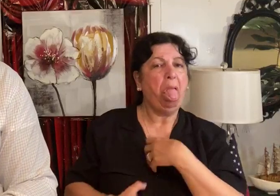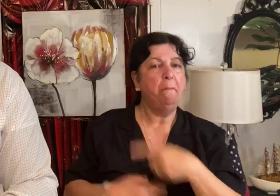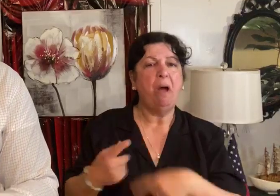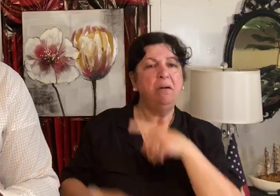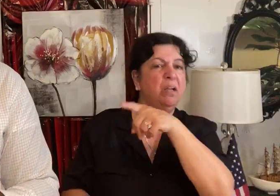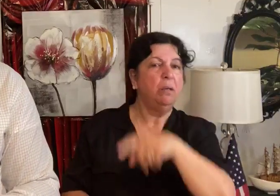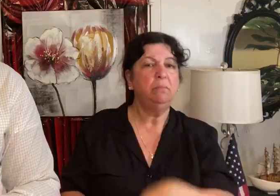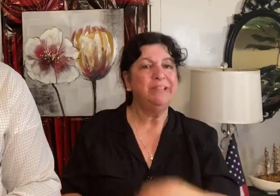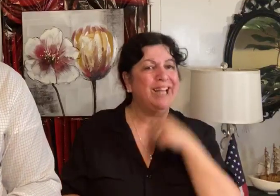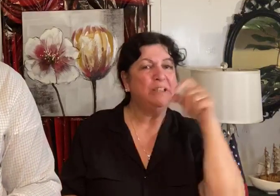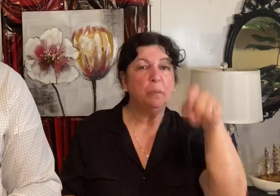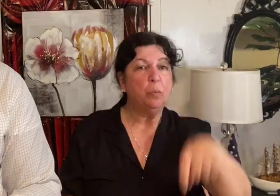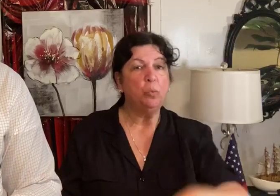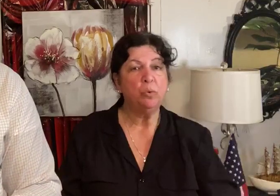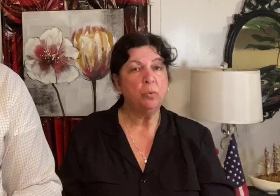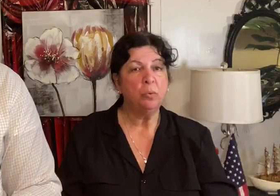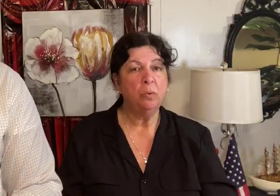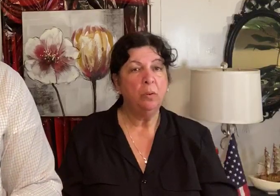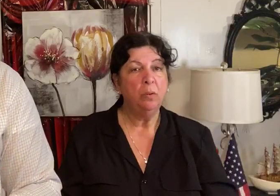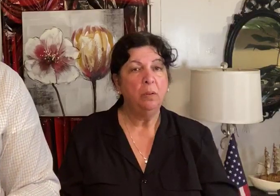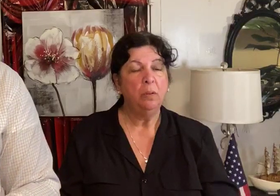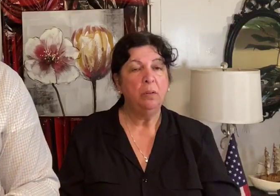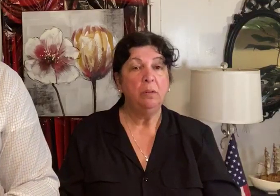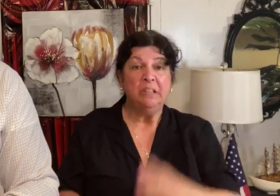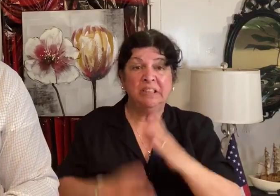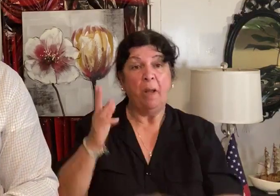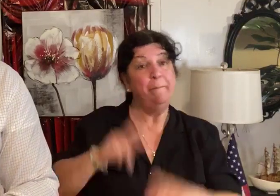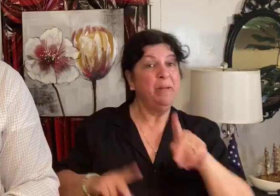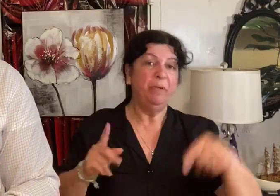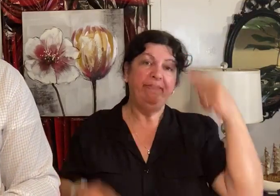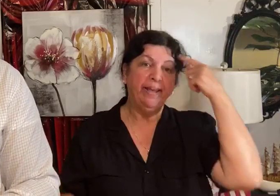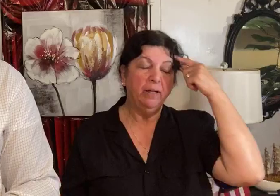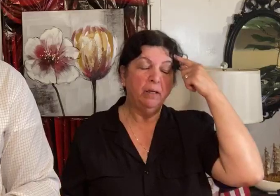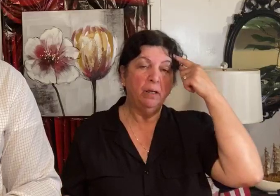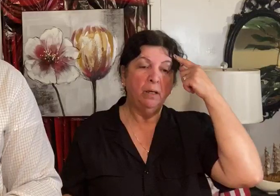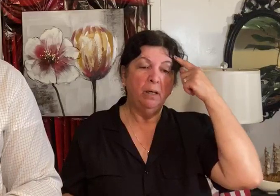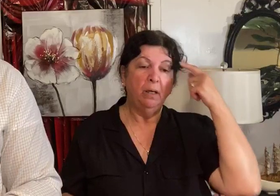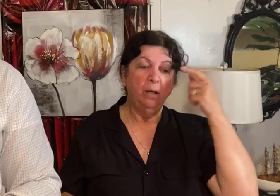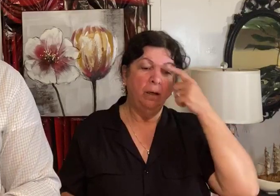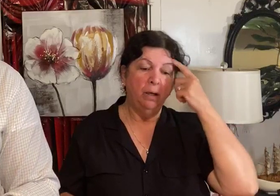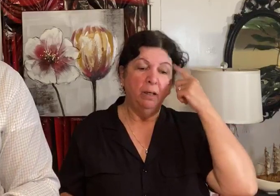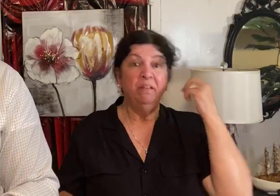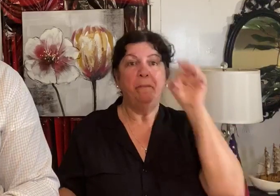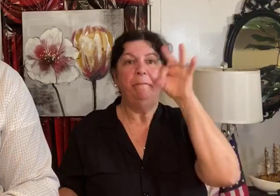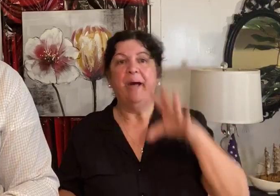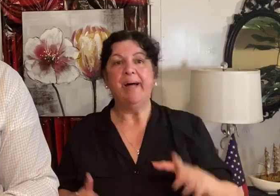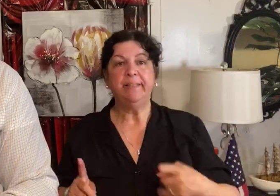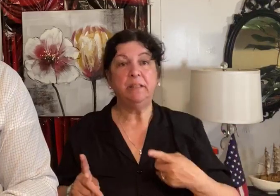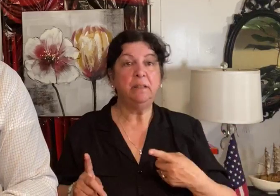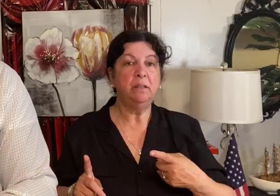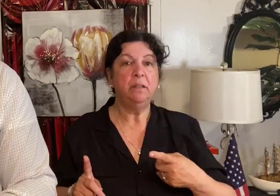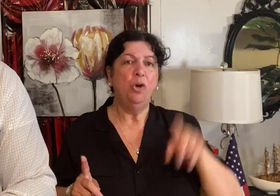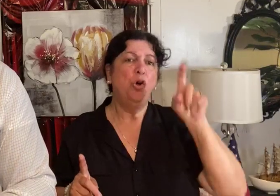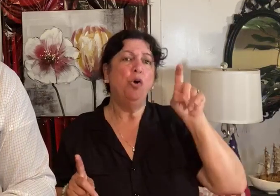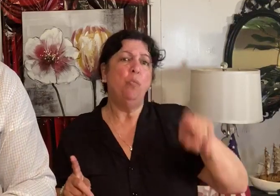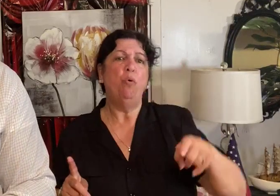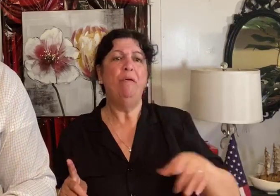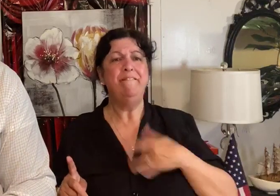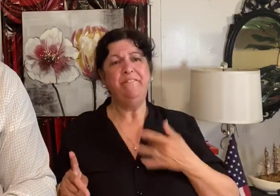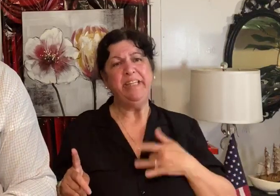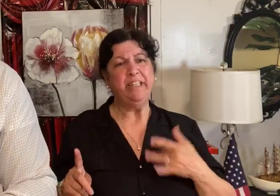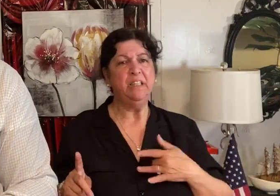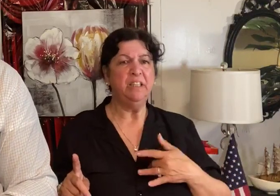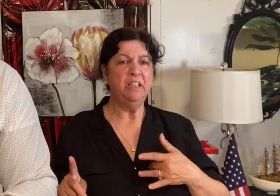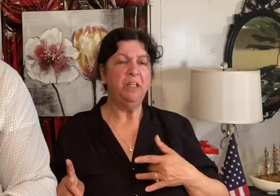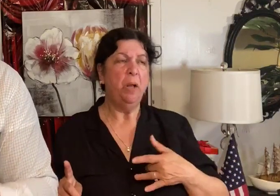That's not how the scripture says to run a church. Some people think that the pastor is supposed to field all